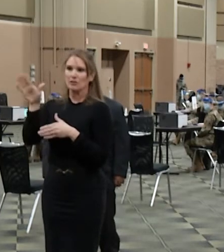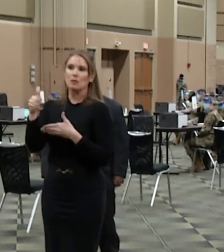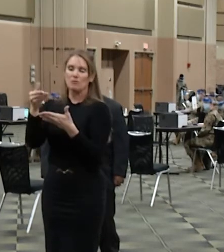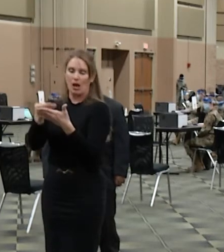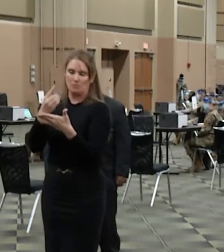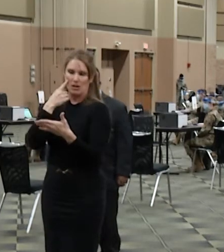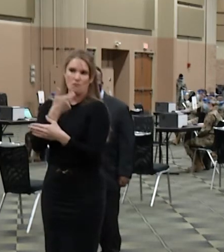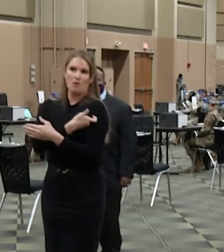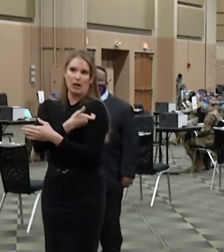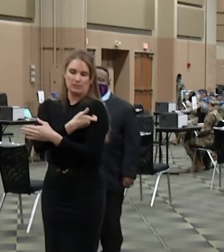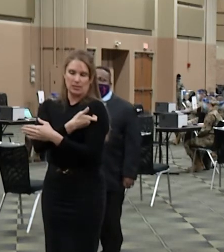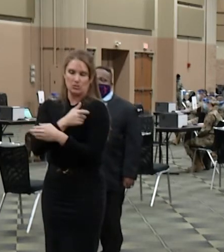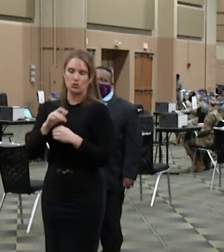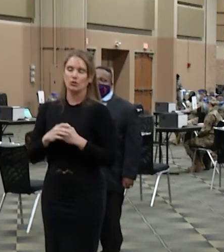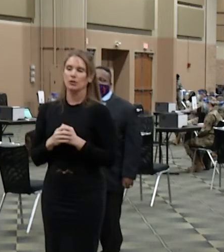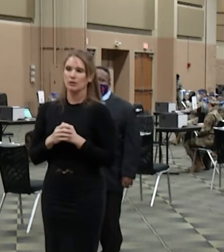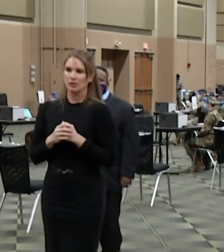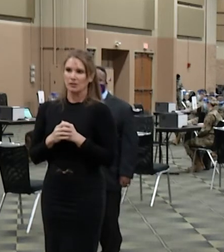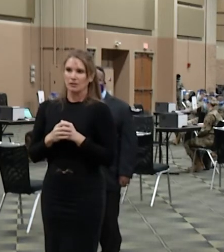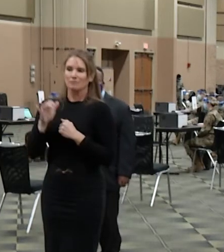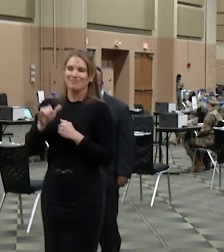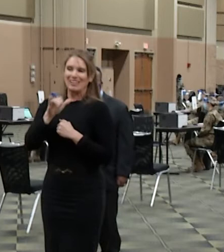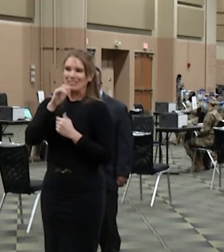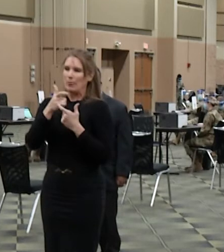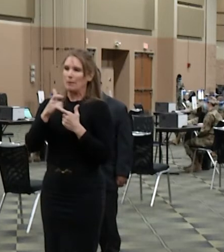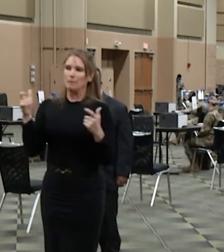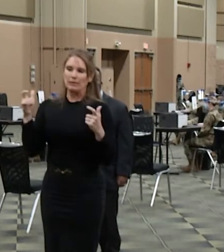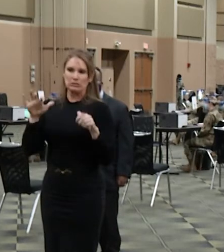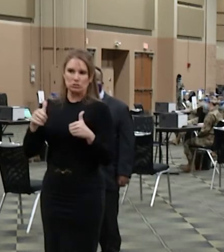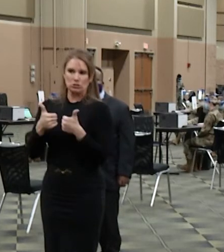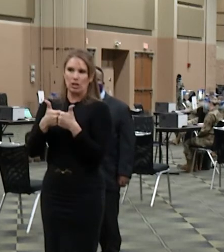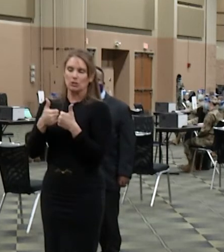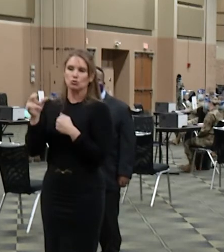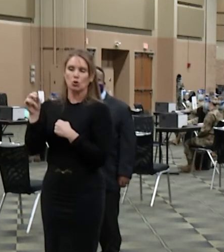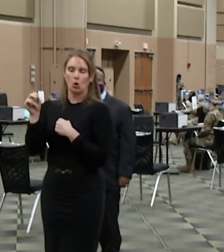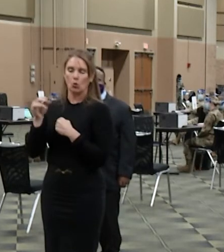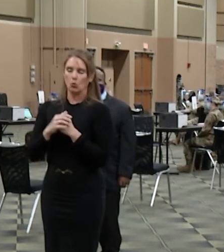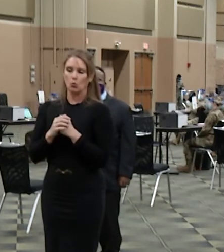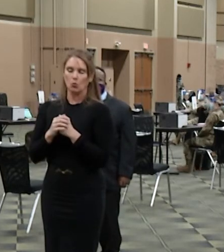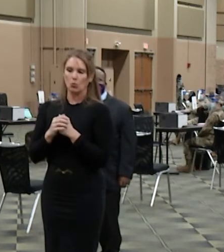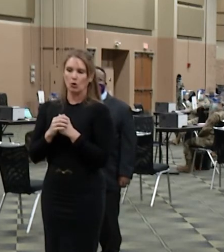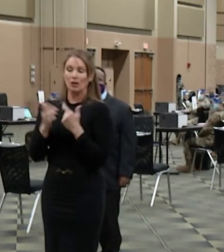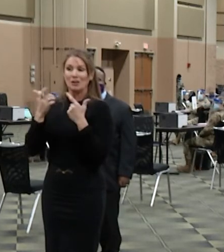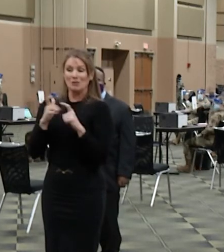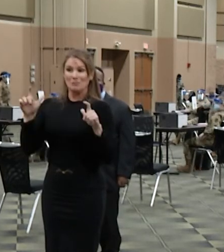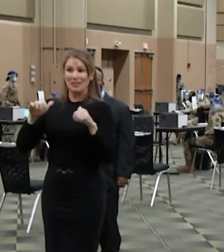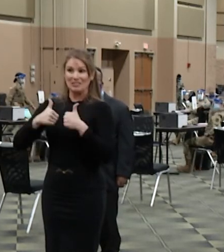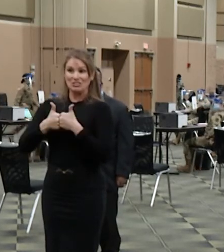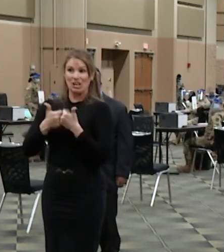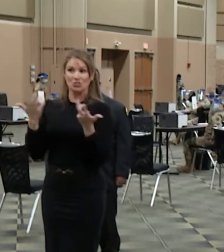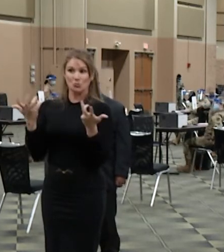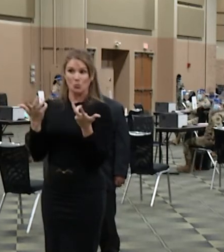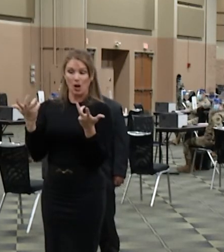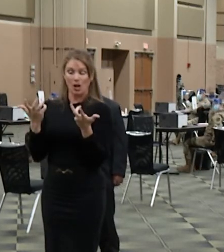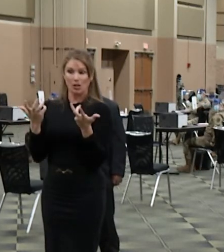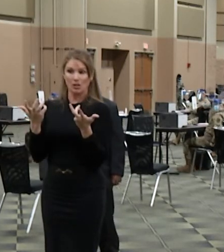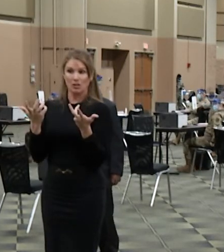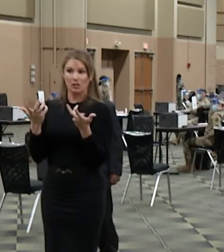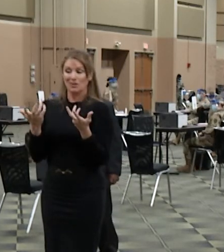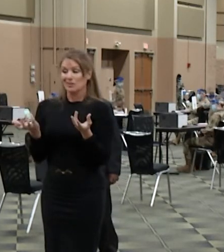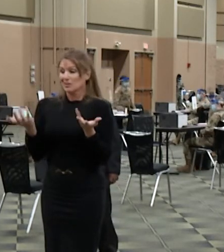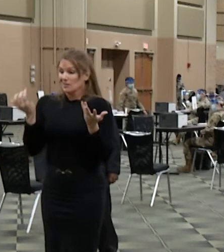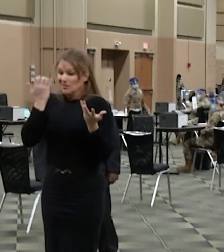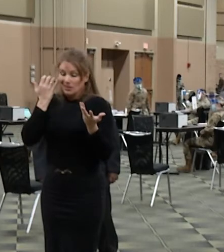vaccinations, and so that's not the biggest challenge that we have. The biggest challenge, honestly, is without